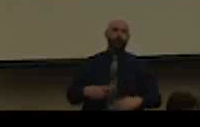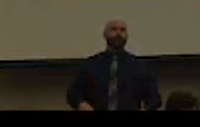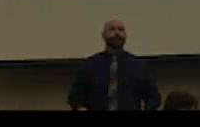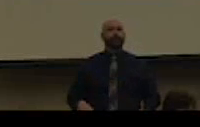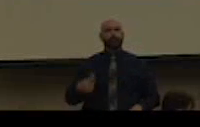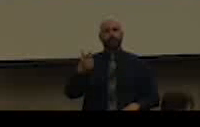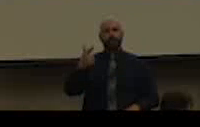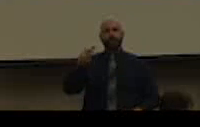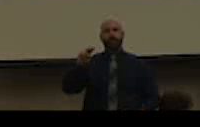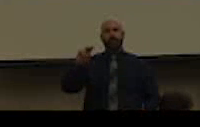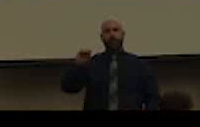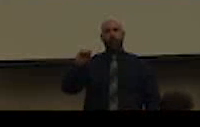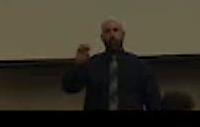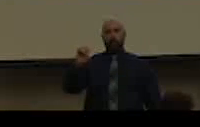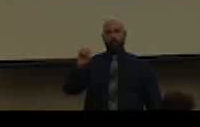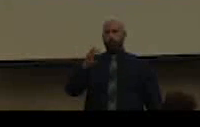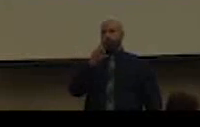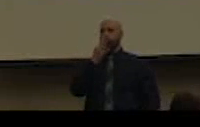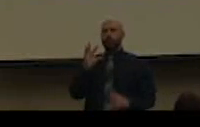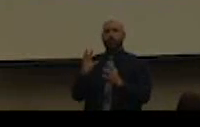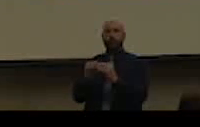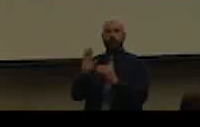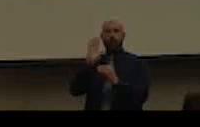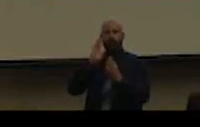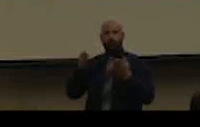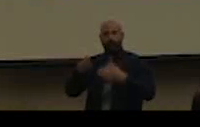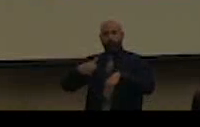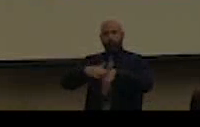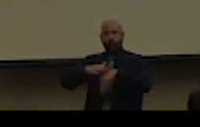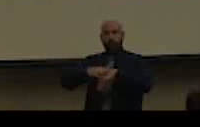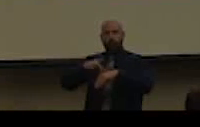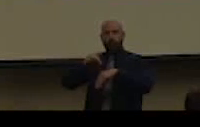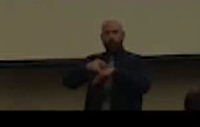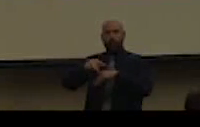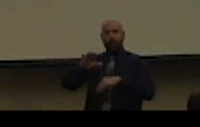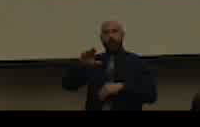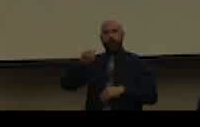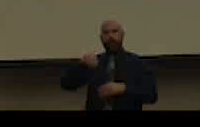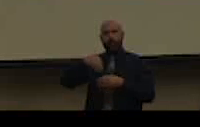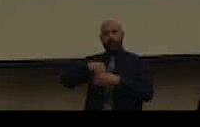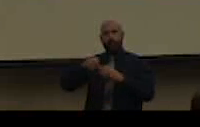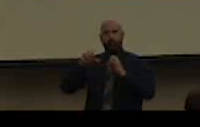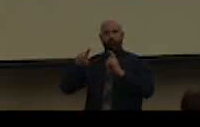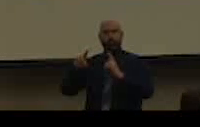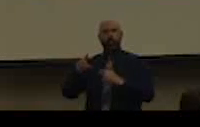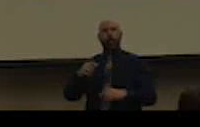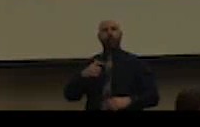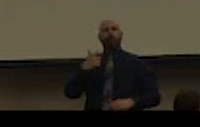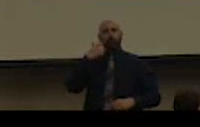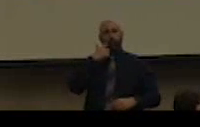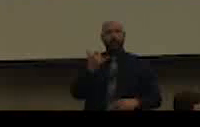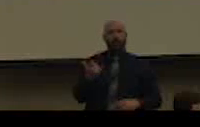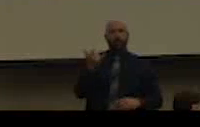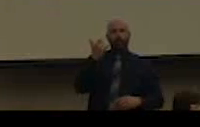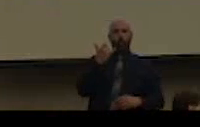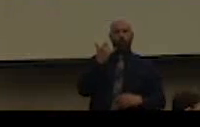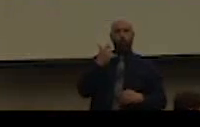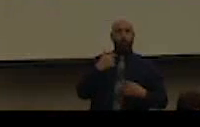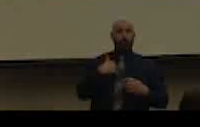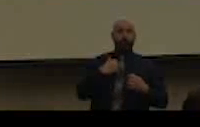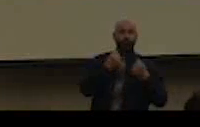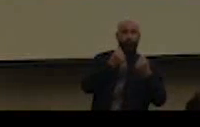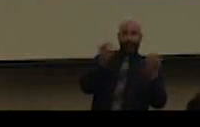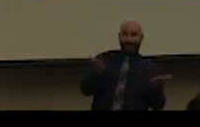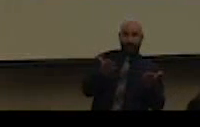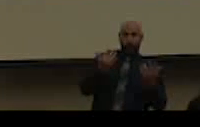a meeting which is going to focus on early care and education. I got a call from Ileana on my way here, as a